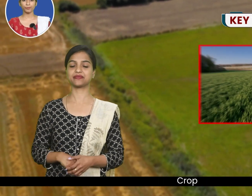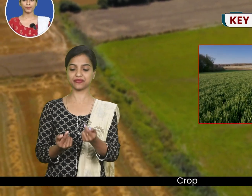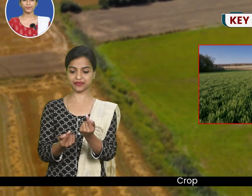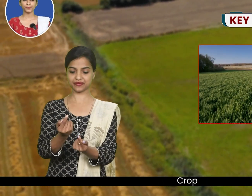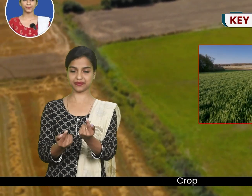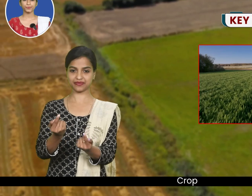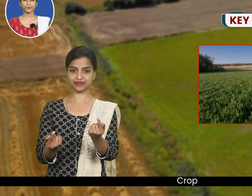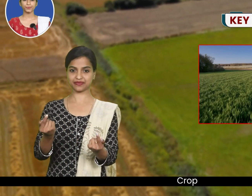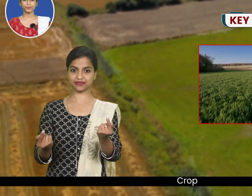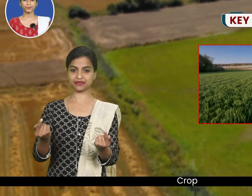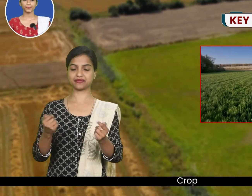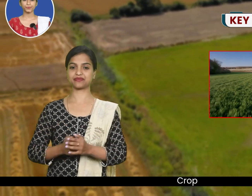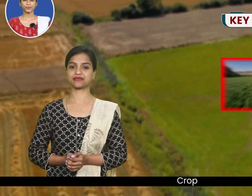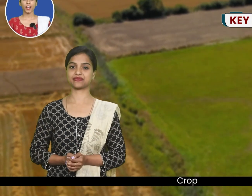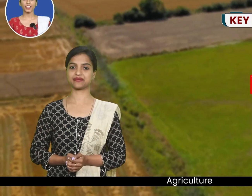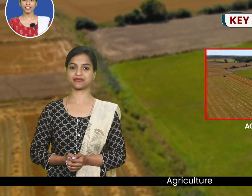crop,